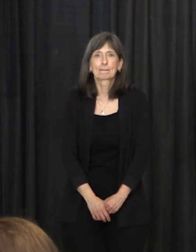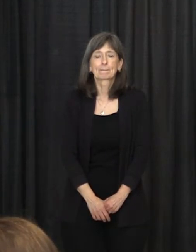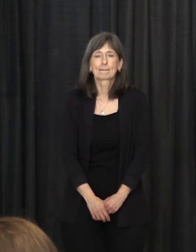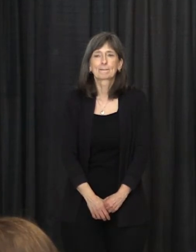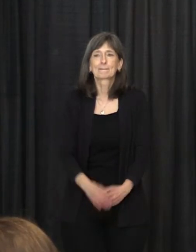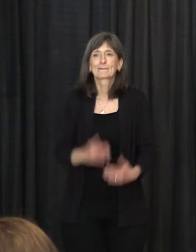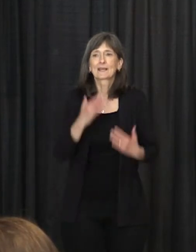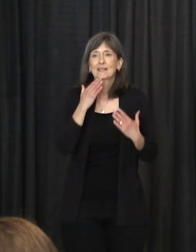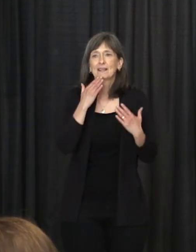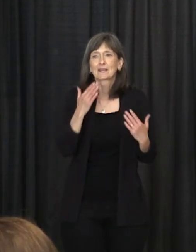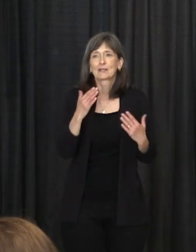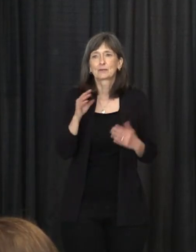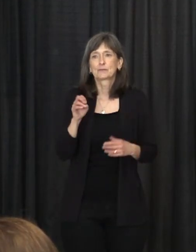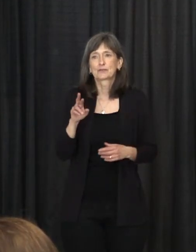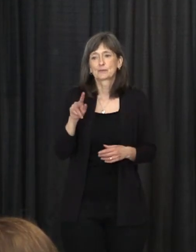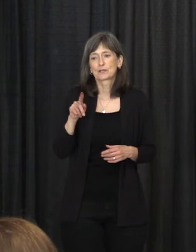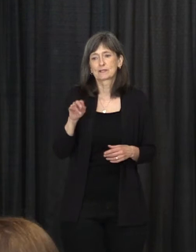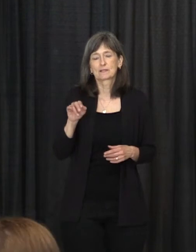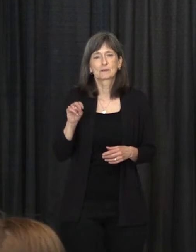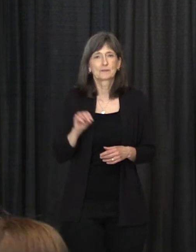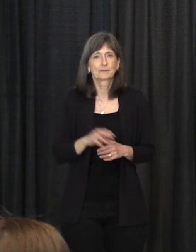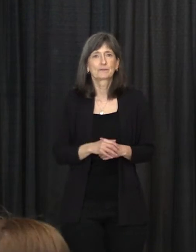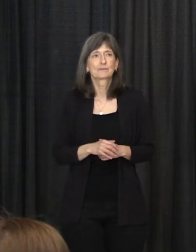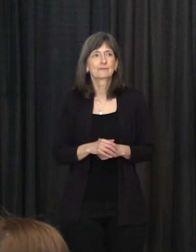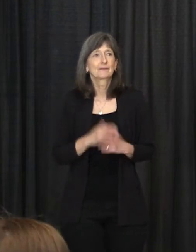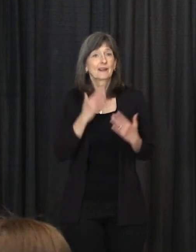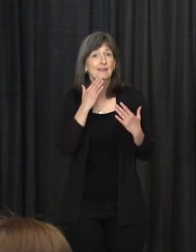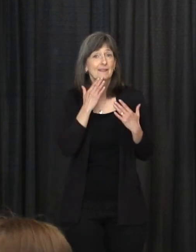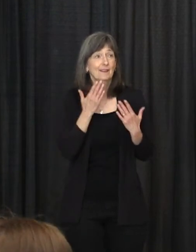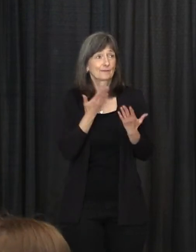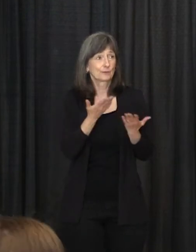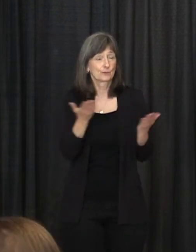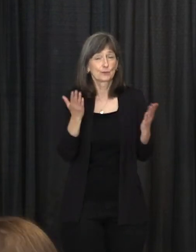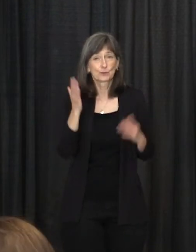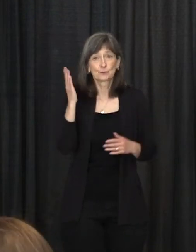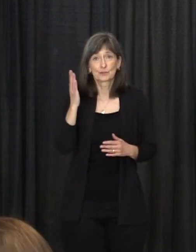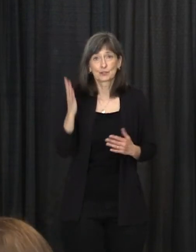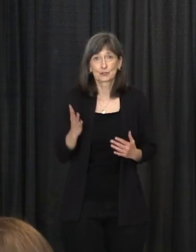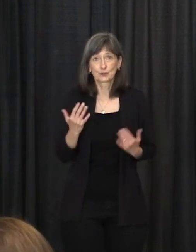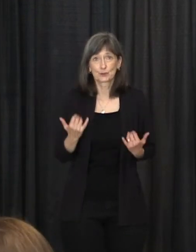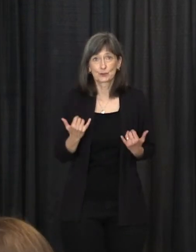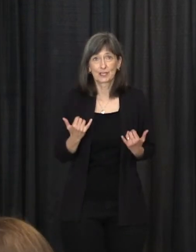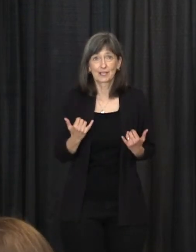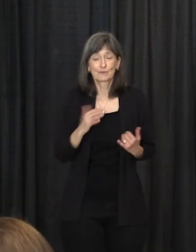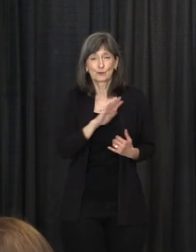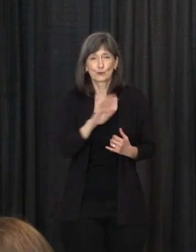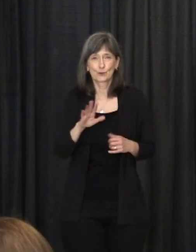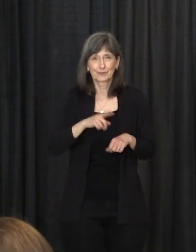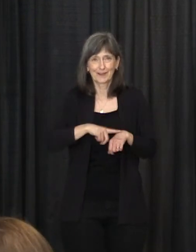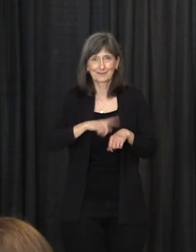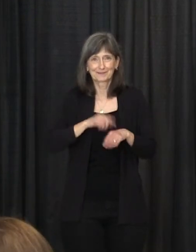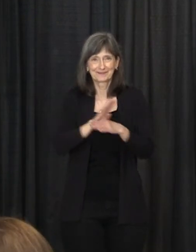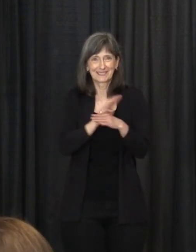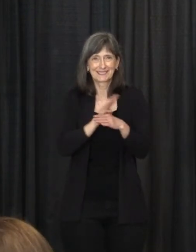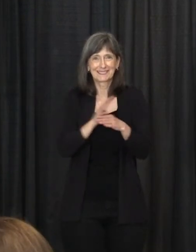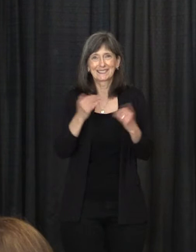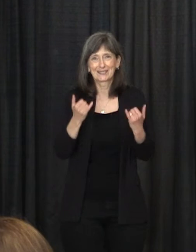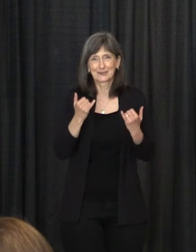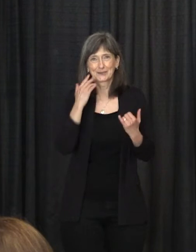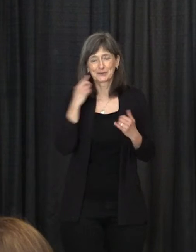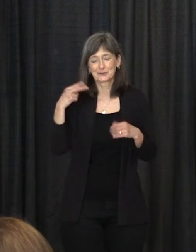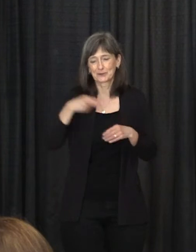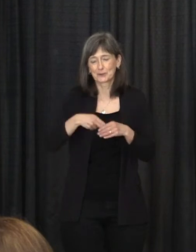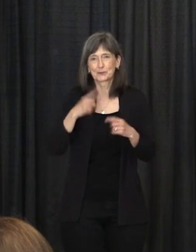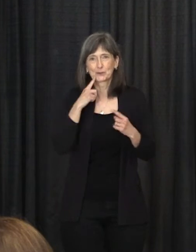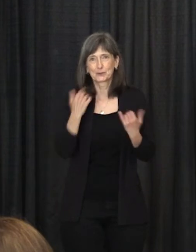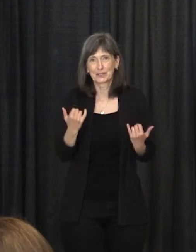Thank you, Mr. Preston. And thanks to all our speakers who took time out of their extremely busy schedules to participate